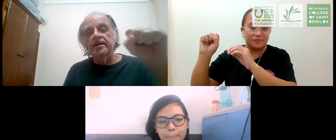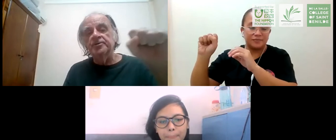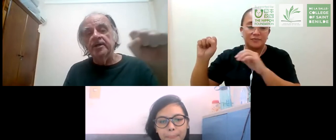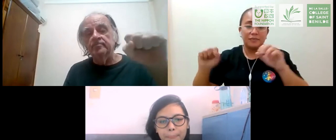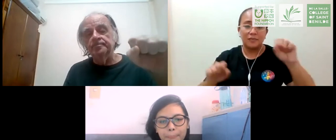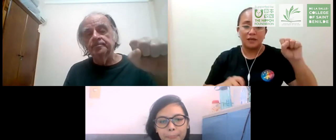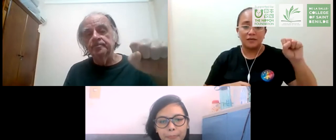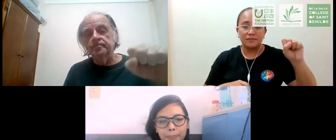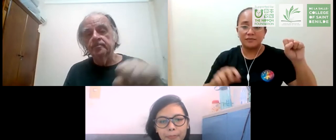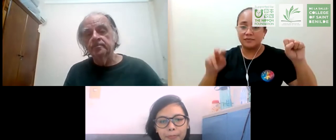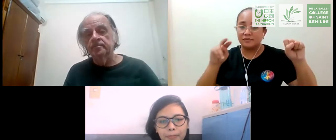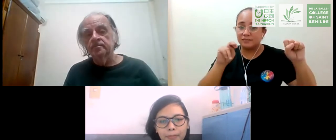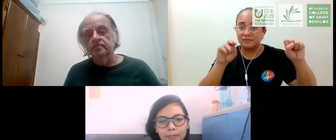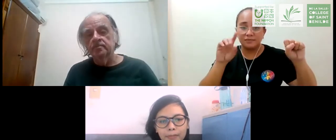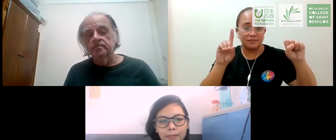non-dominant hand shape,